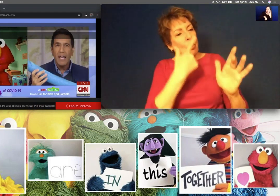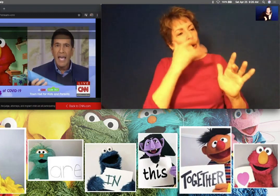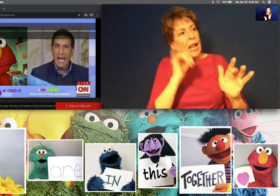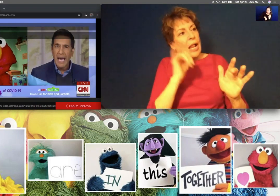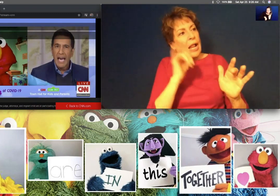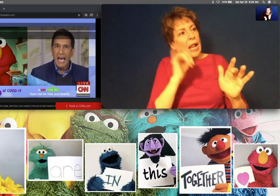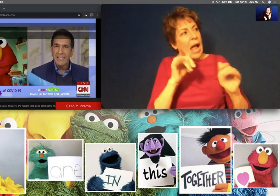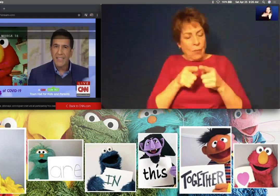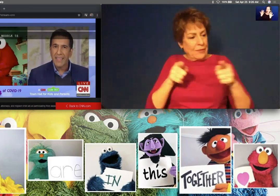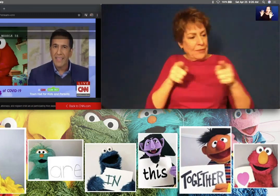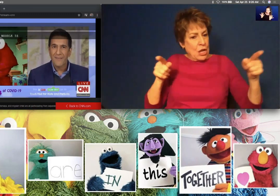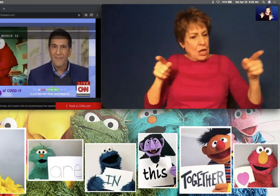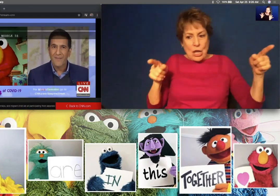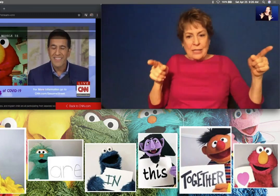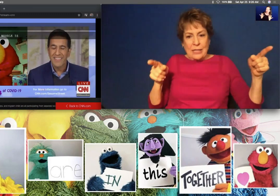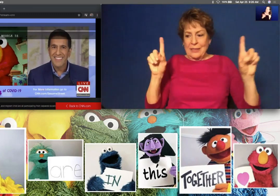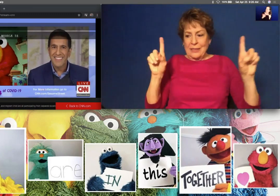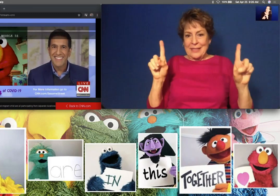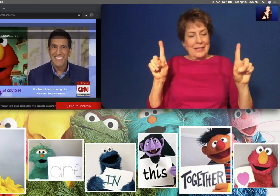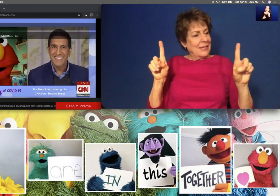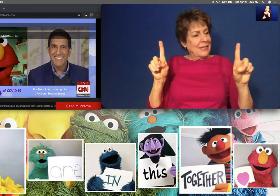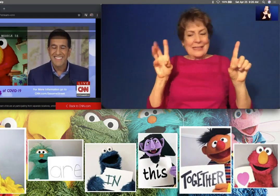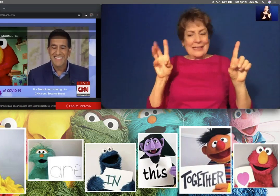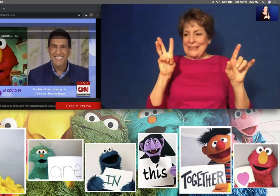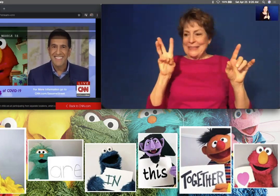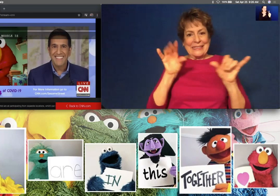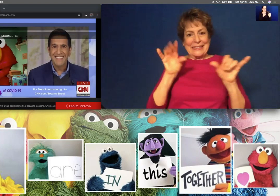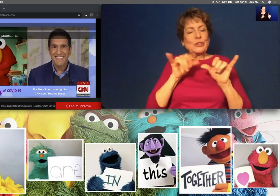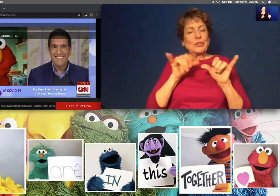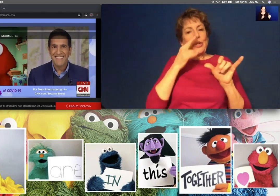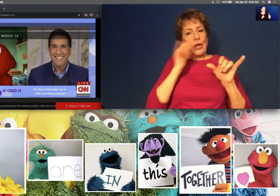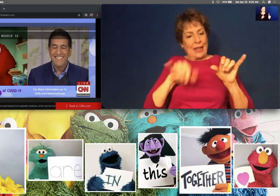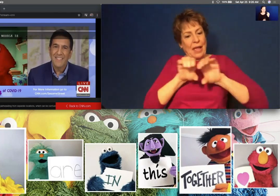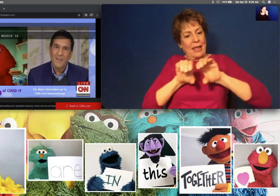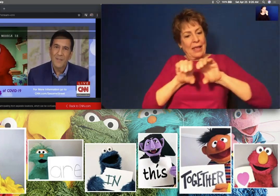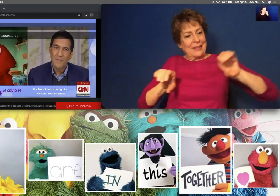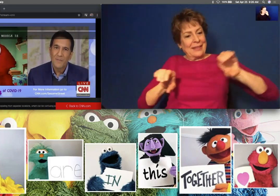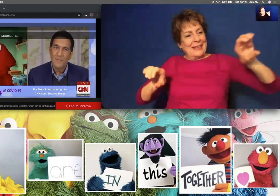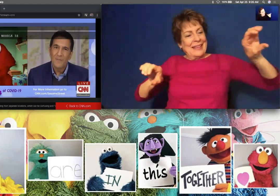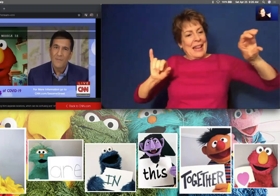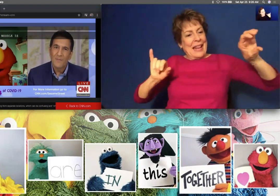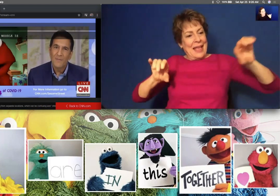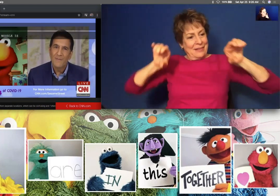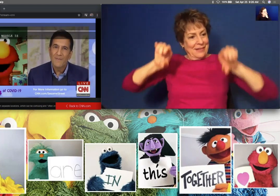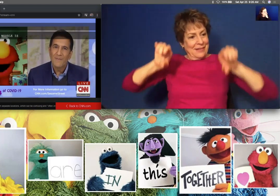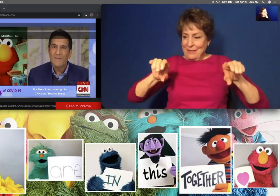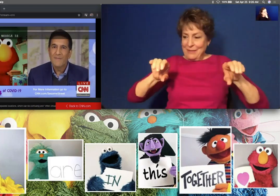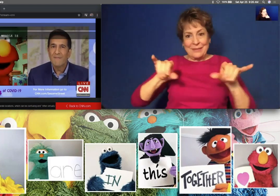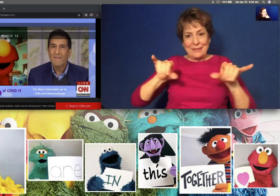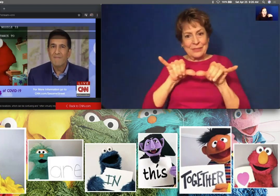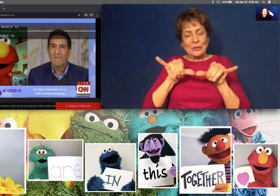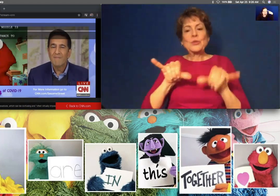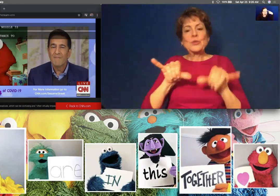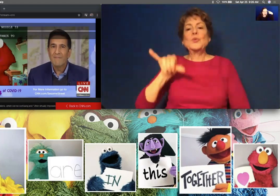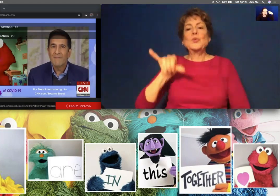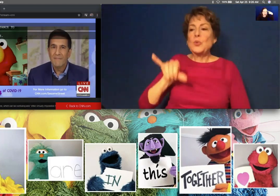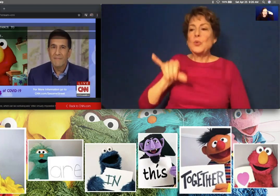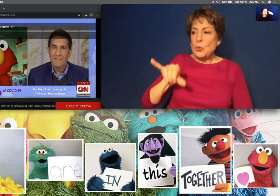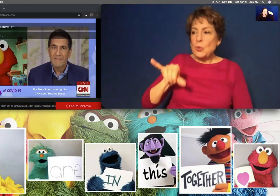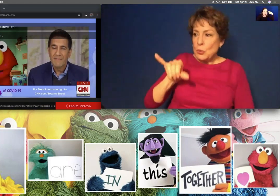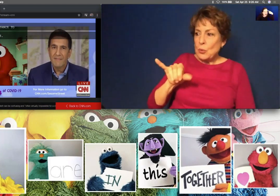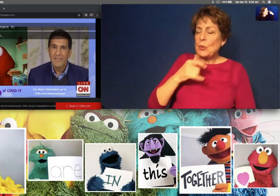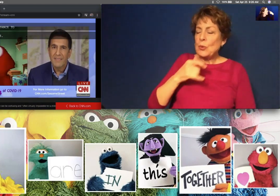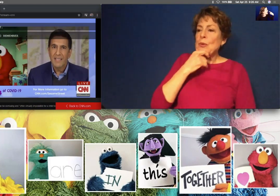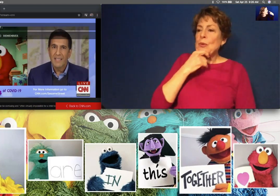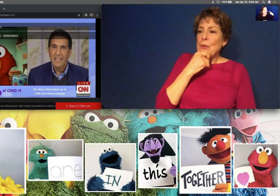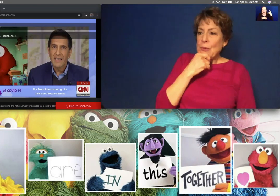remember how to stay healthy. Oh, right. Boy, Elmo just remembered Elmo can't go to the swimming